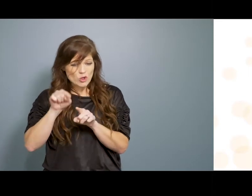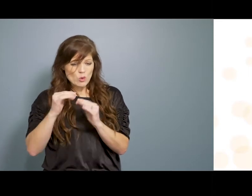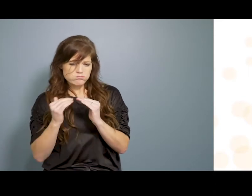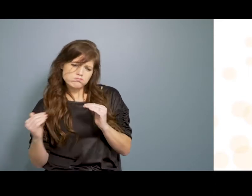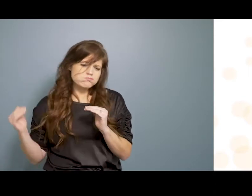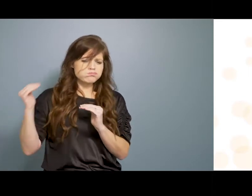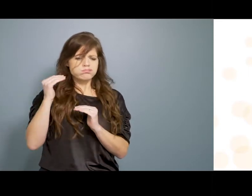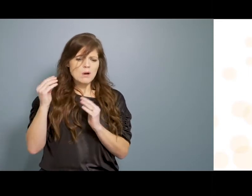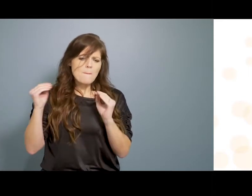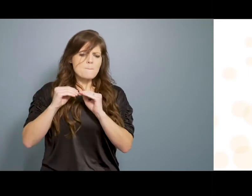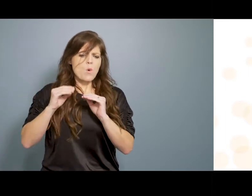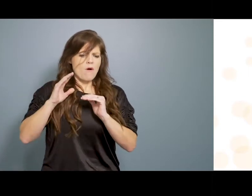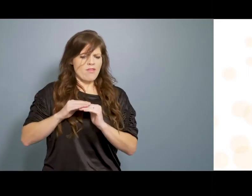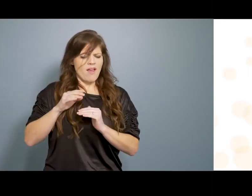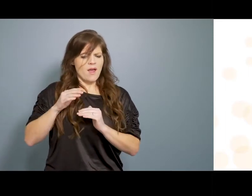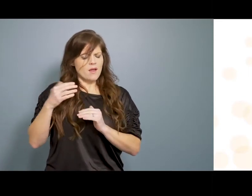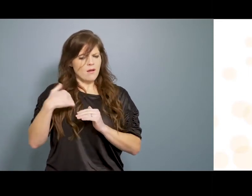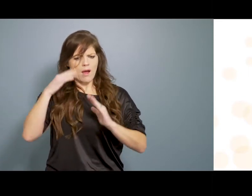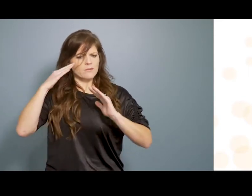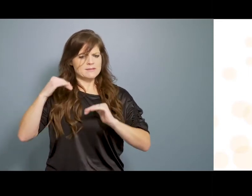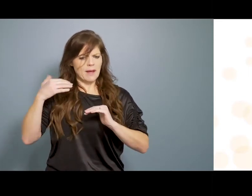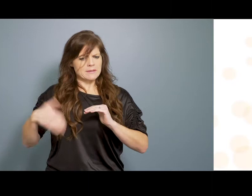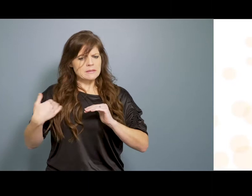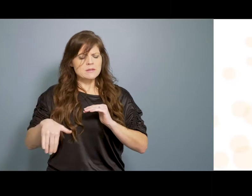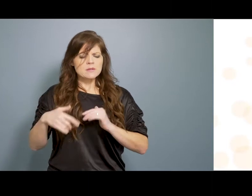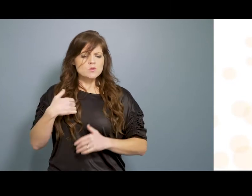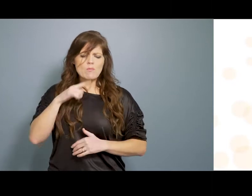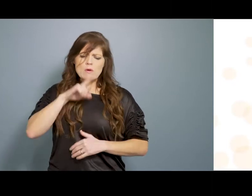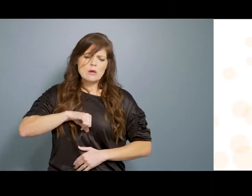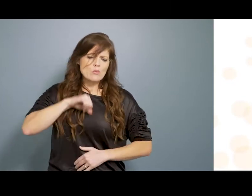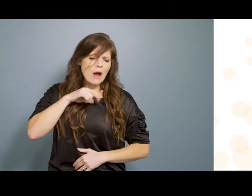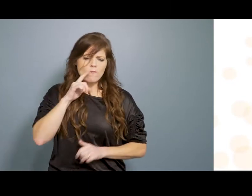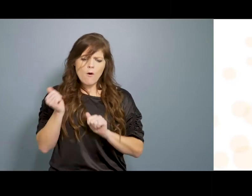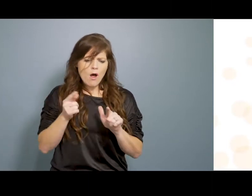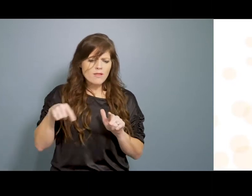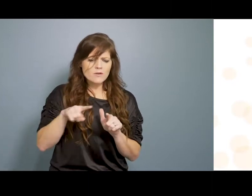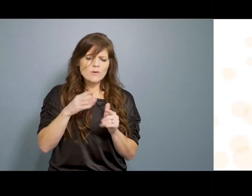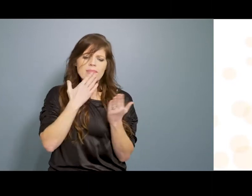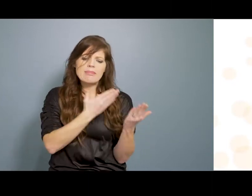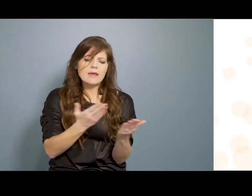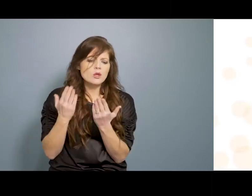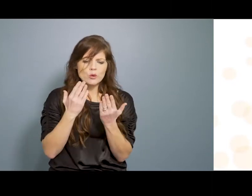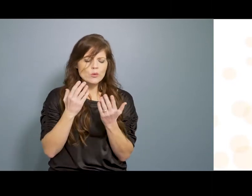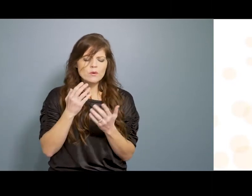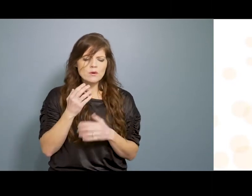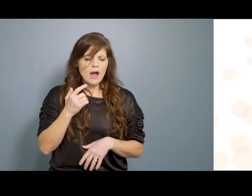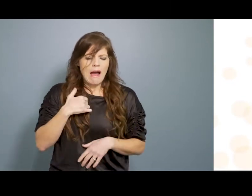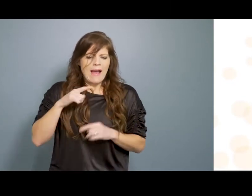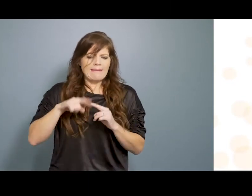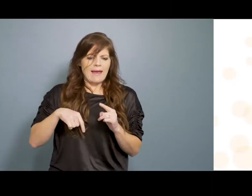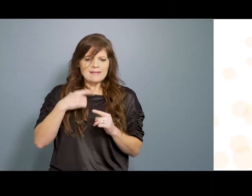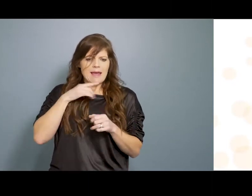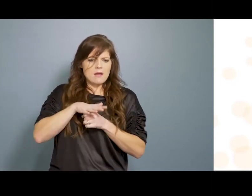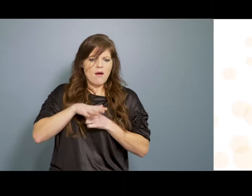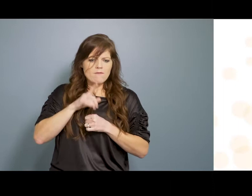I'm so proud to be a part of this organization and its people. Thank you, and obviously, thank you is never enough for this kind